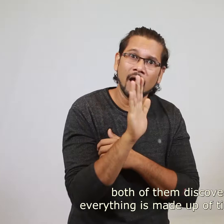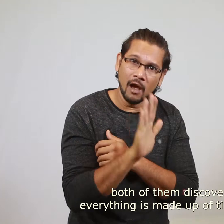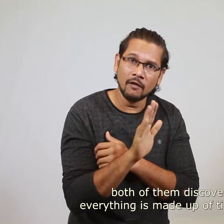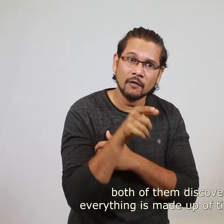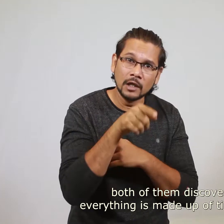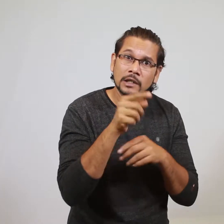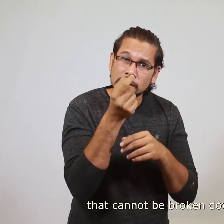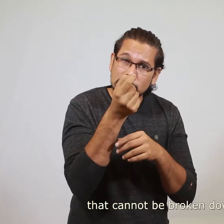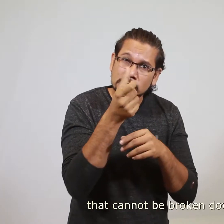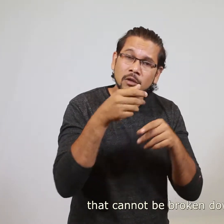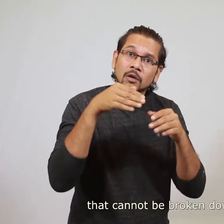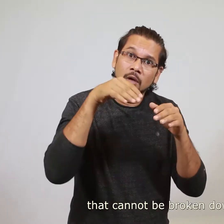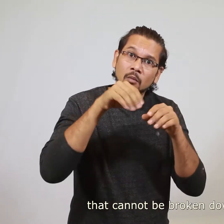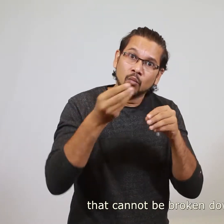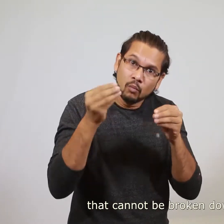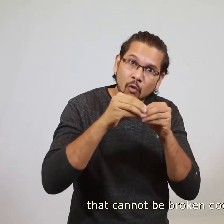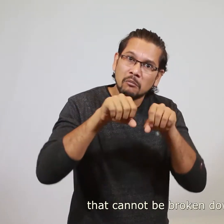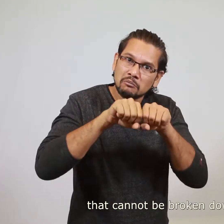that cannot be broken down anymore.